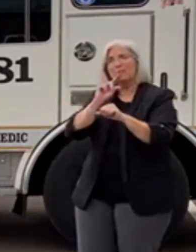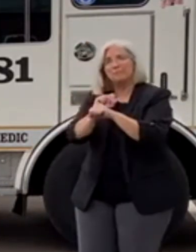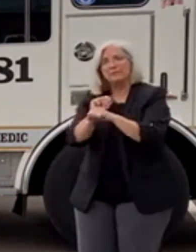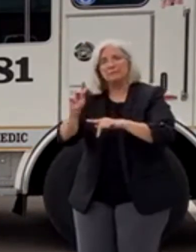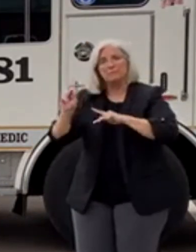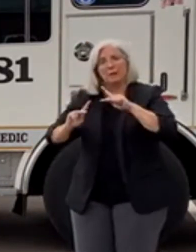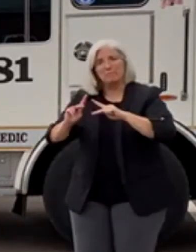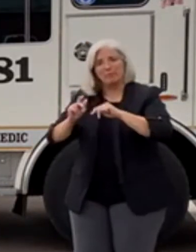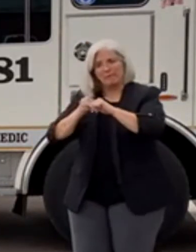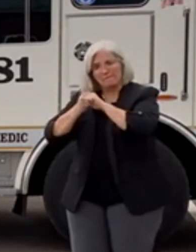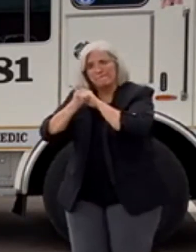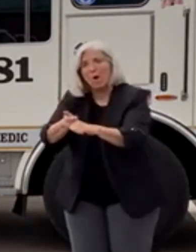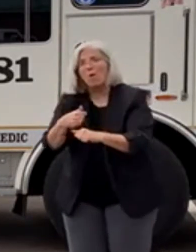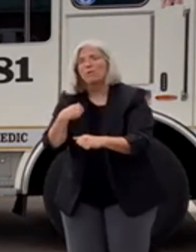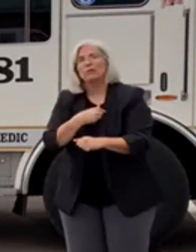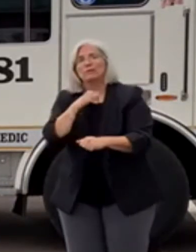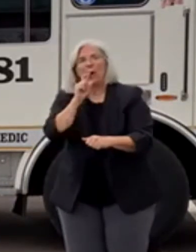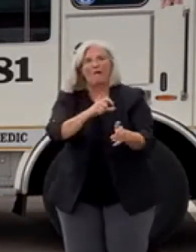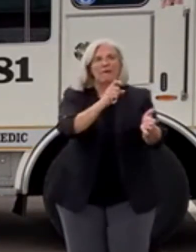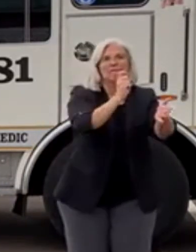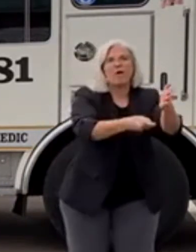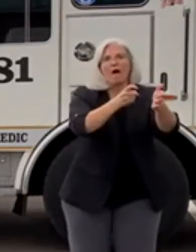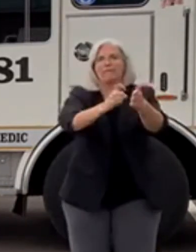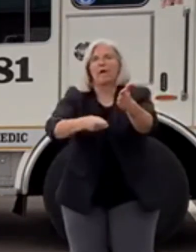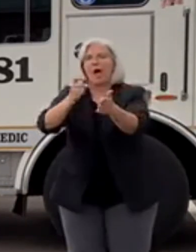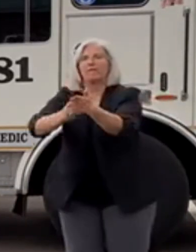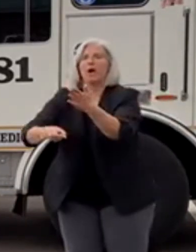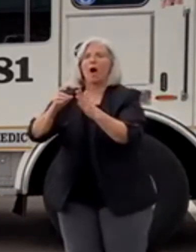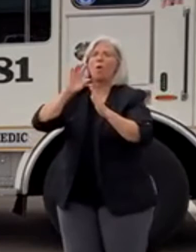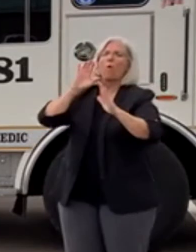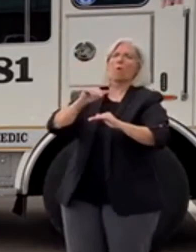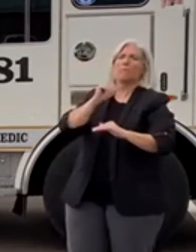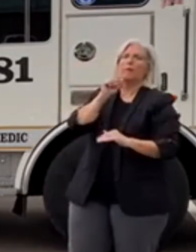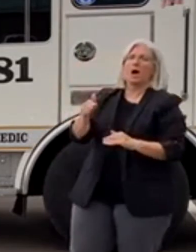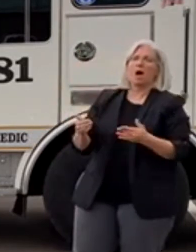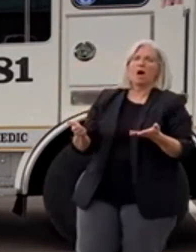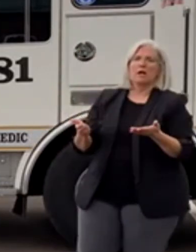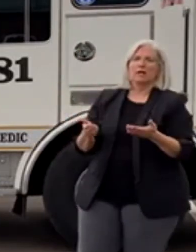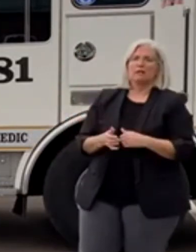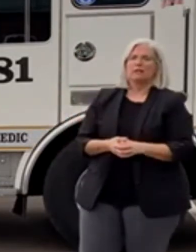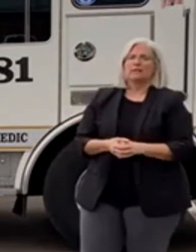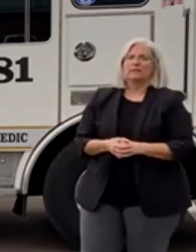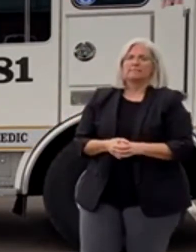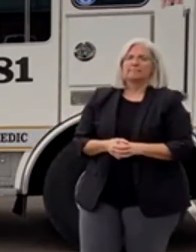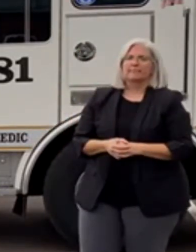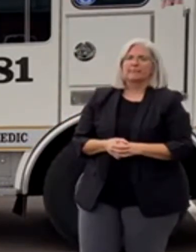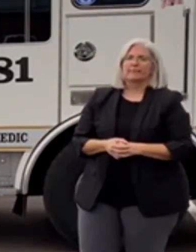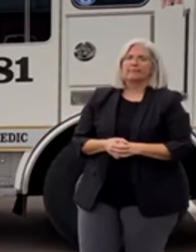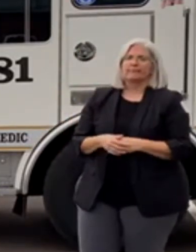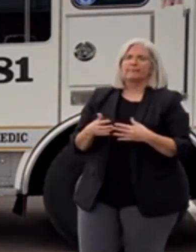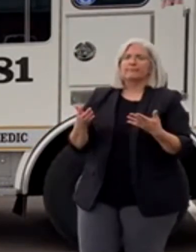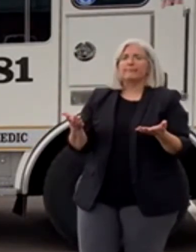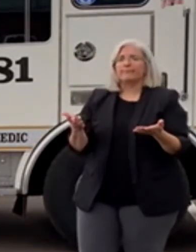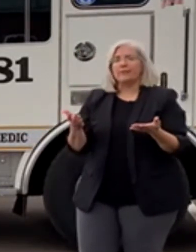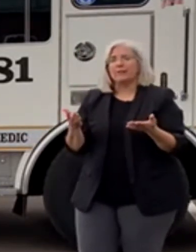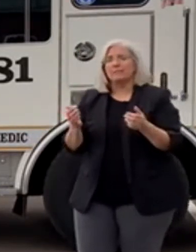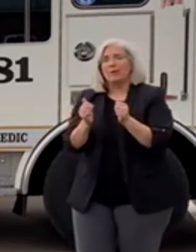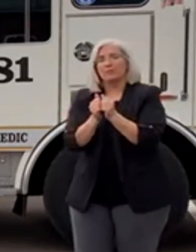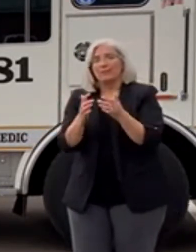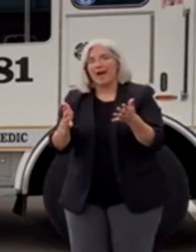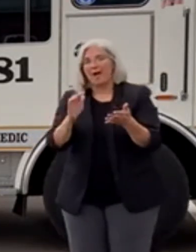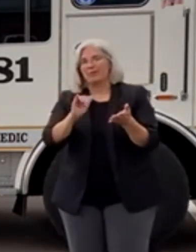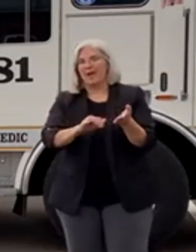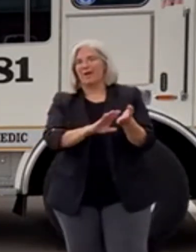have to issue many fines. But the reality is that we, without a grace period, it will be an instant